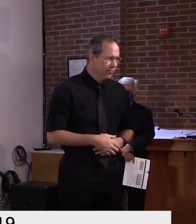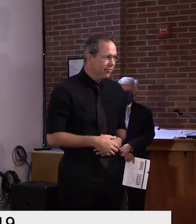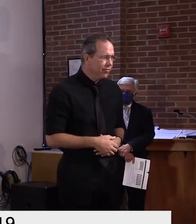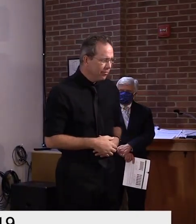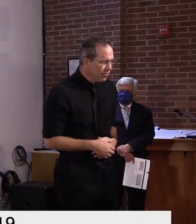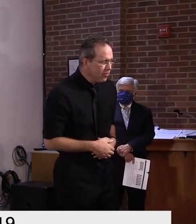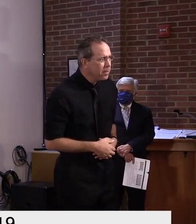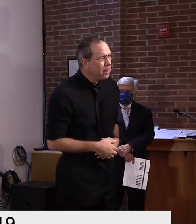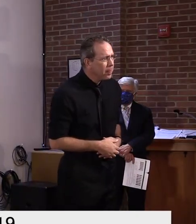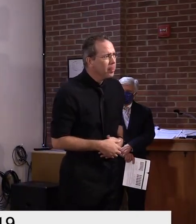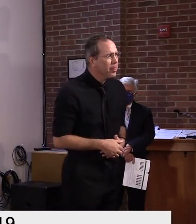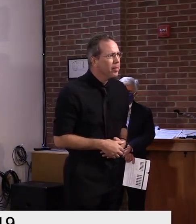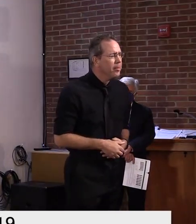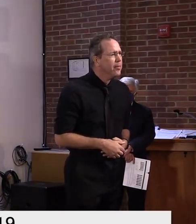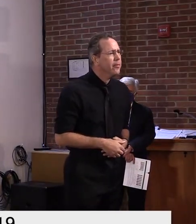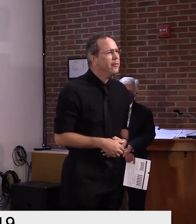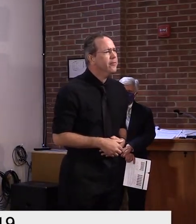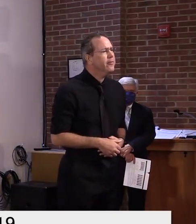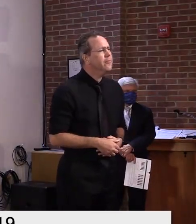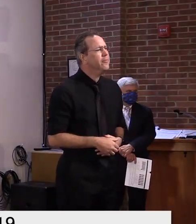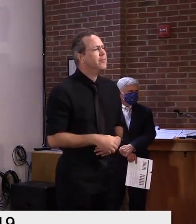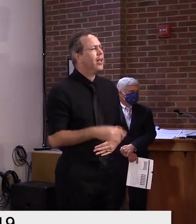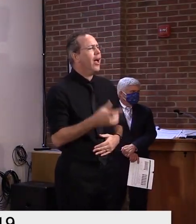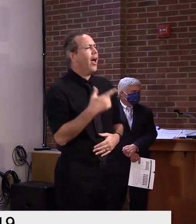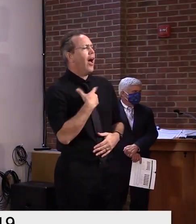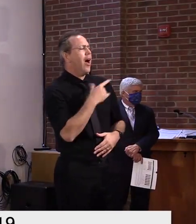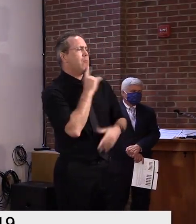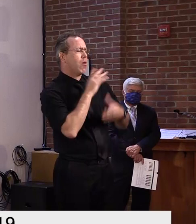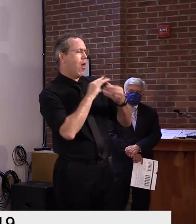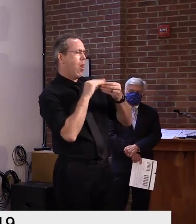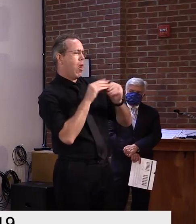1 second. I'll try not to be verbose now.